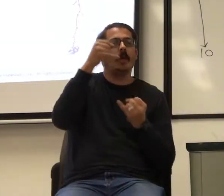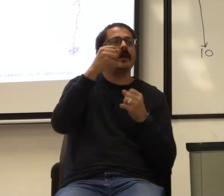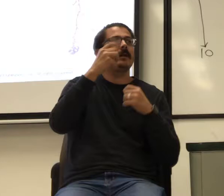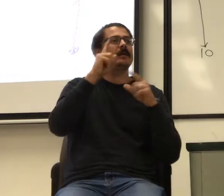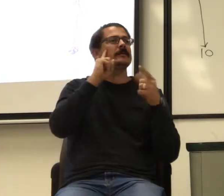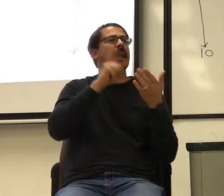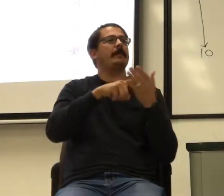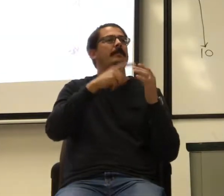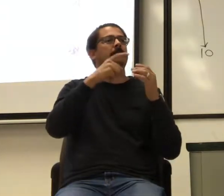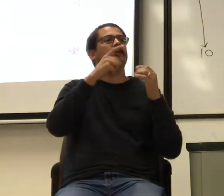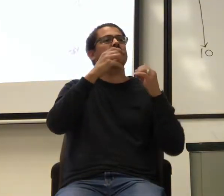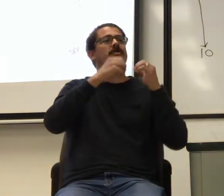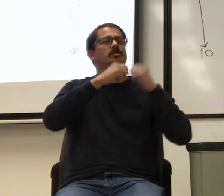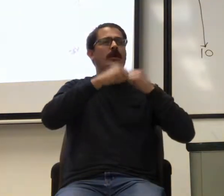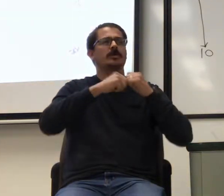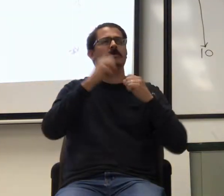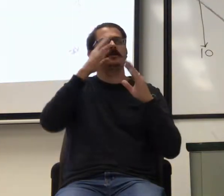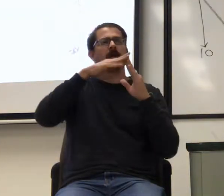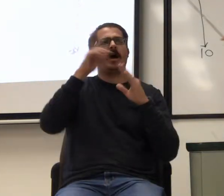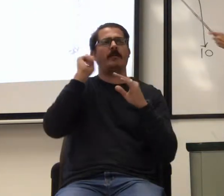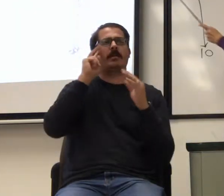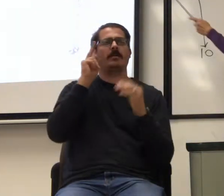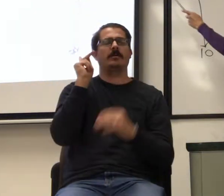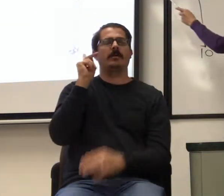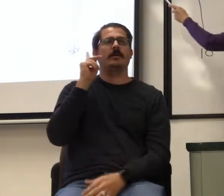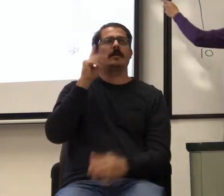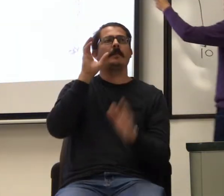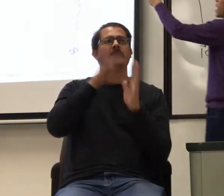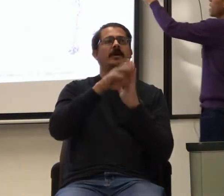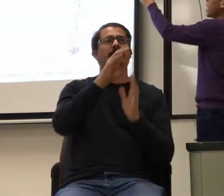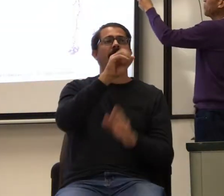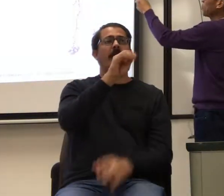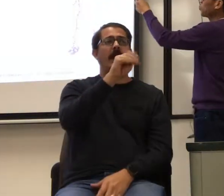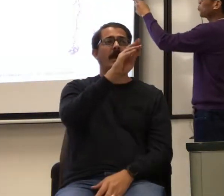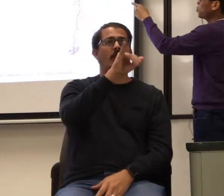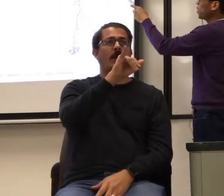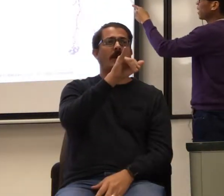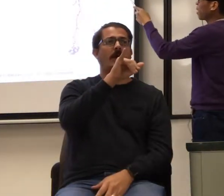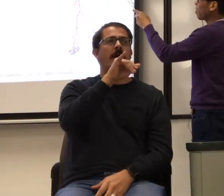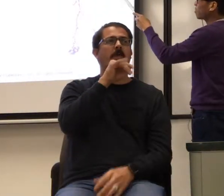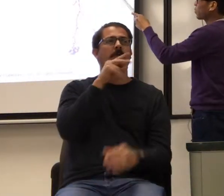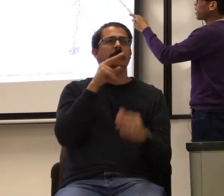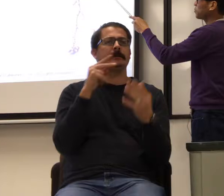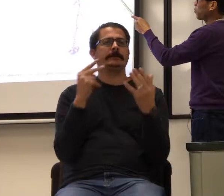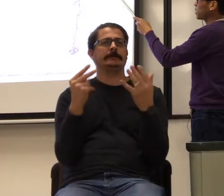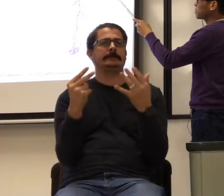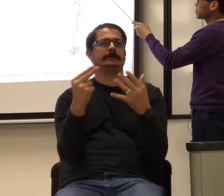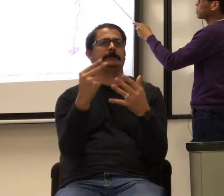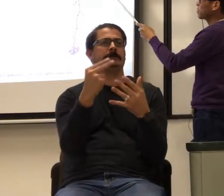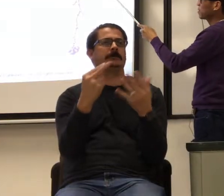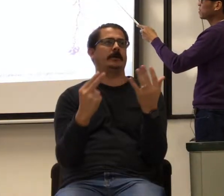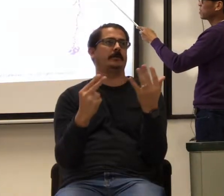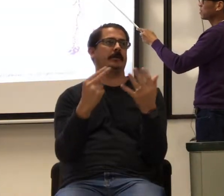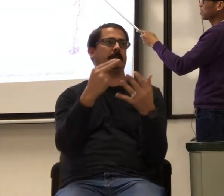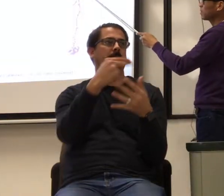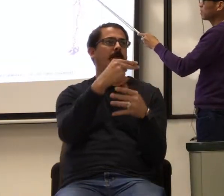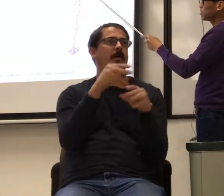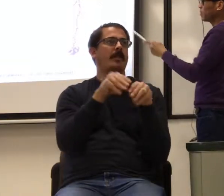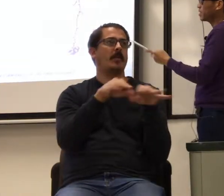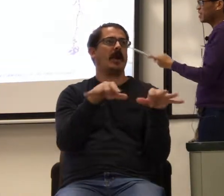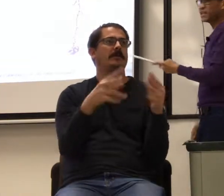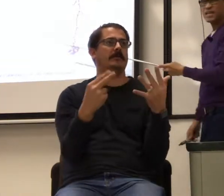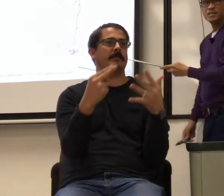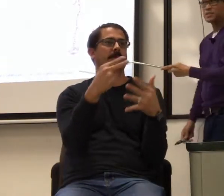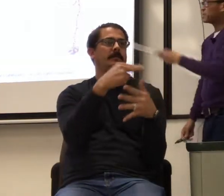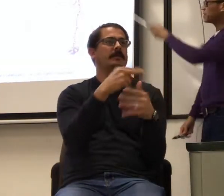if you look at the top of this, what they've done in this picture is they've taken the airway and they're pruning all the branch points.